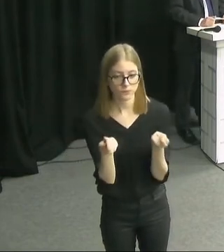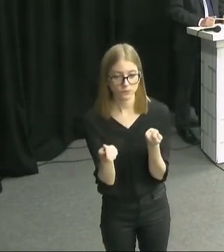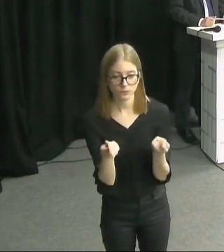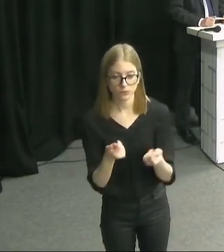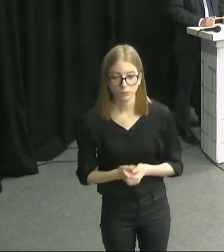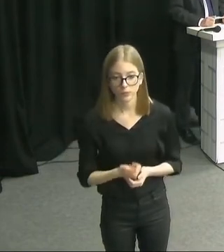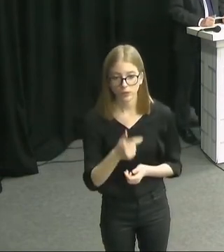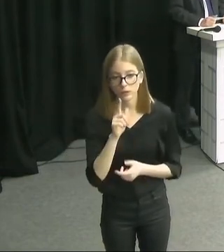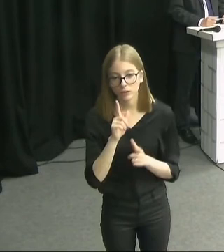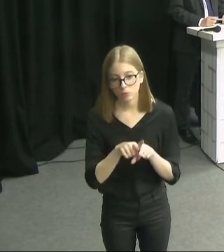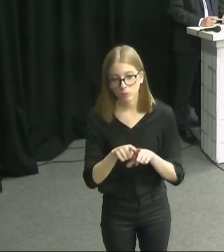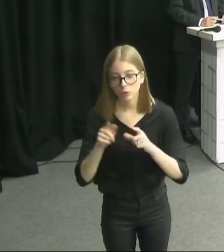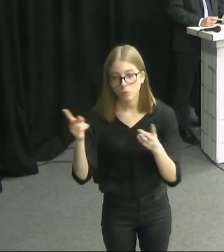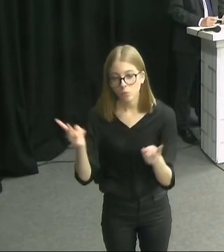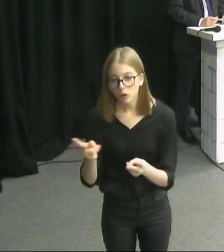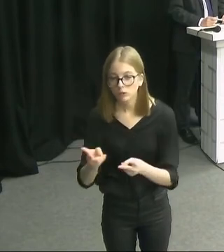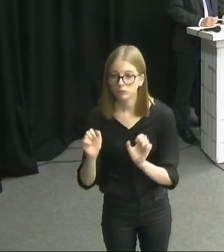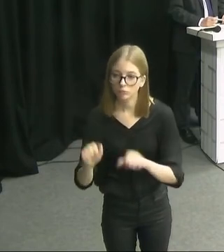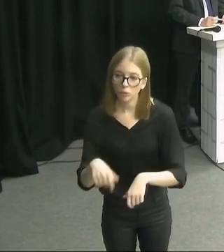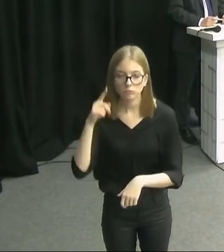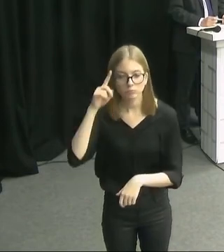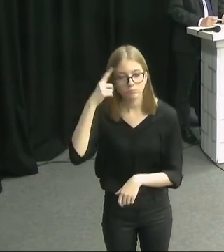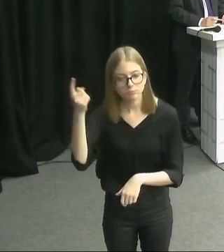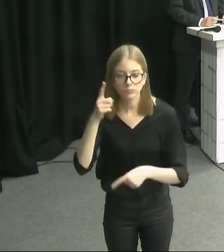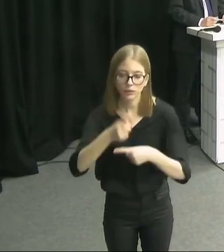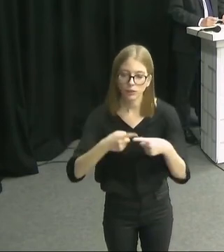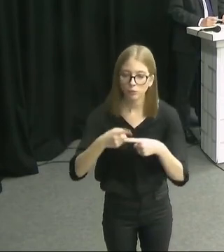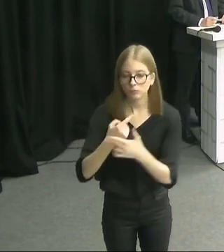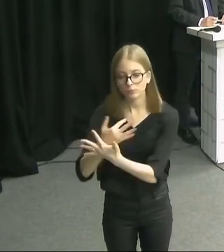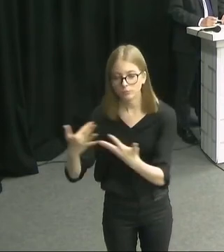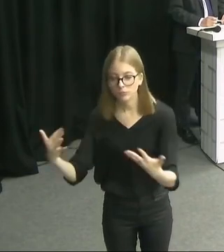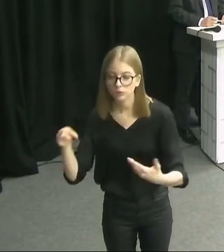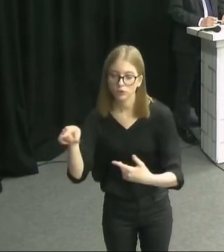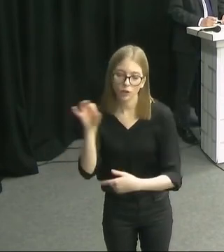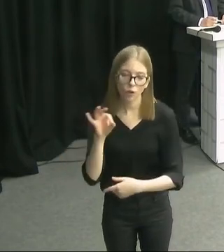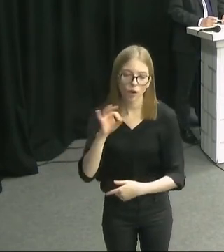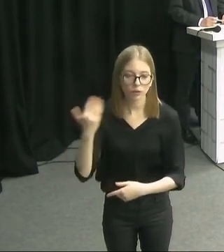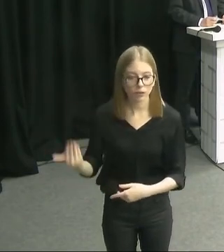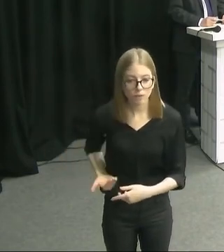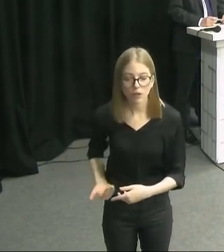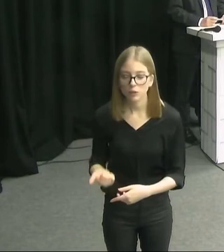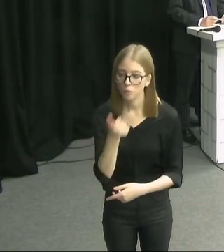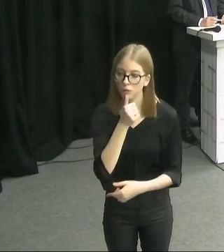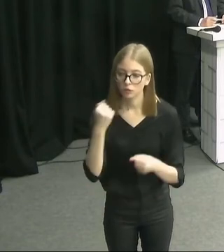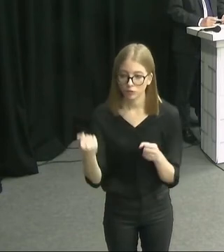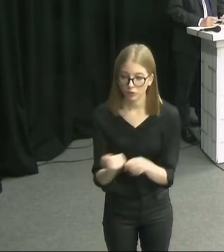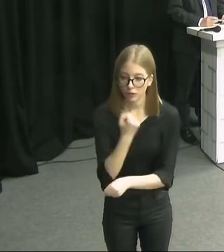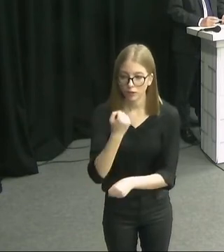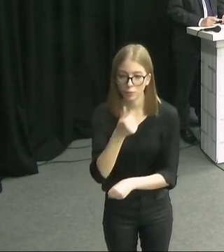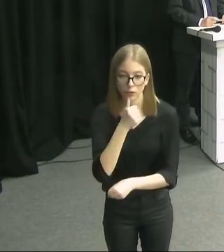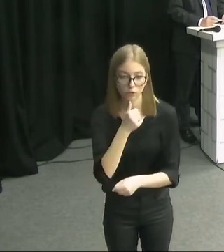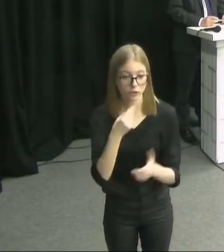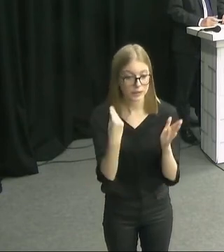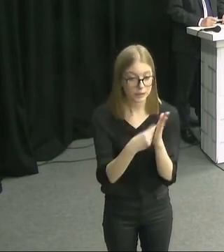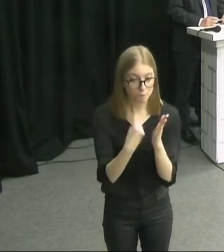And of course, another issue is to be able to control his own finances, to manage them. So, and these are